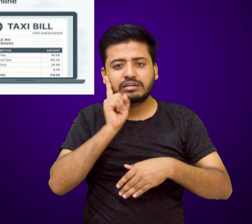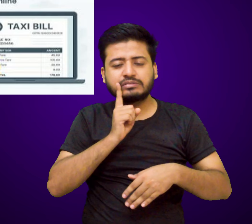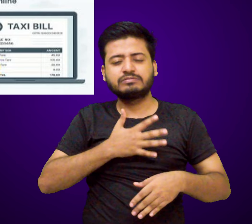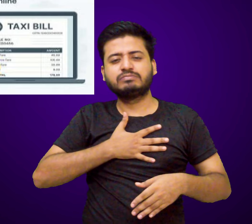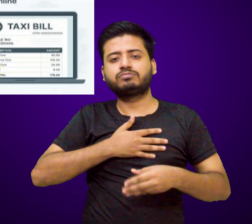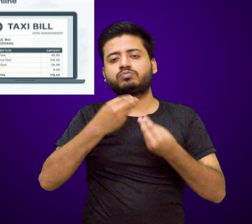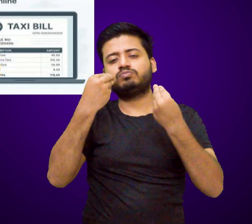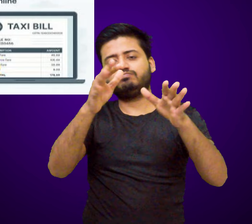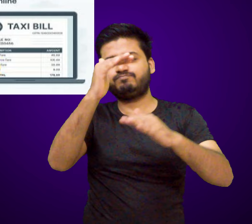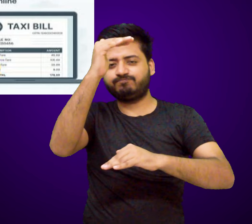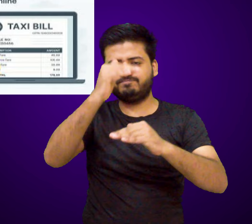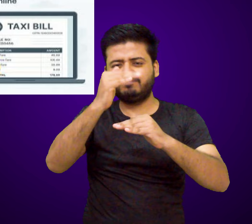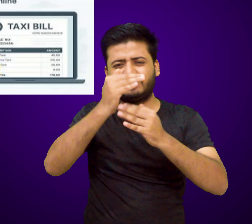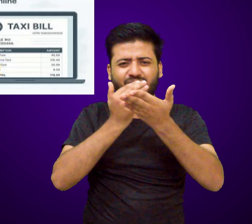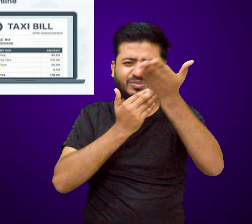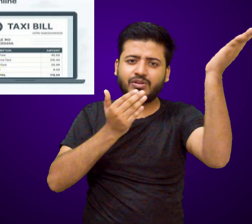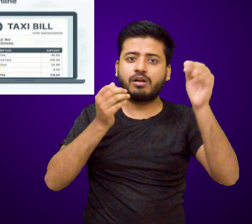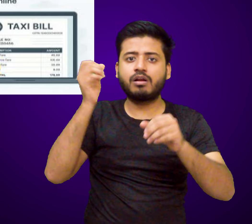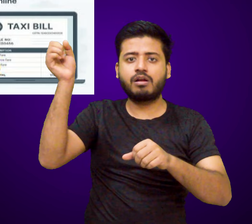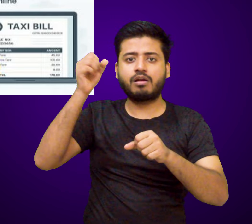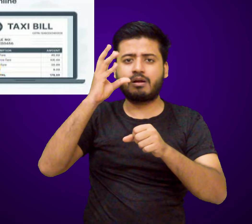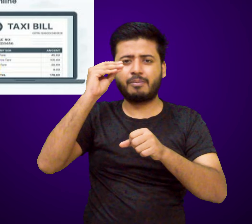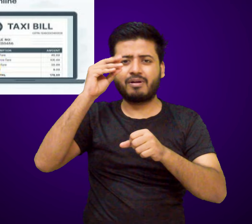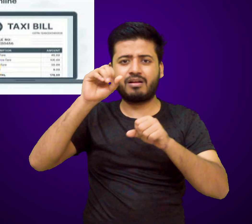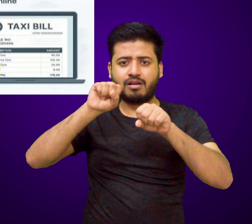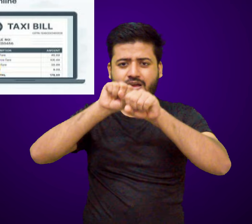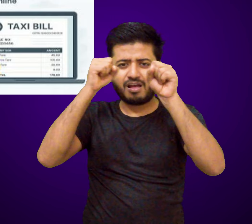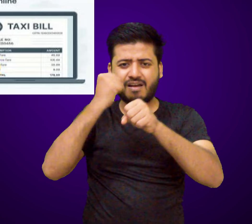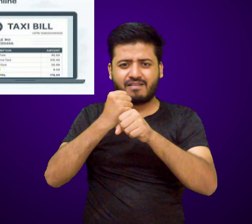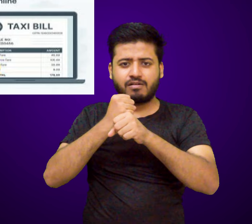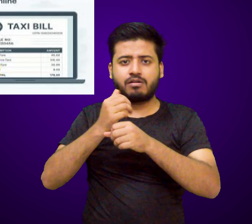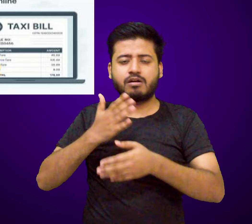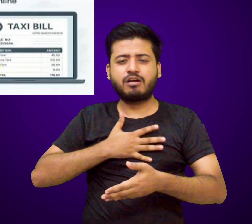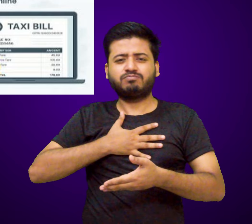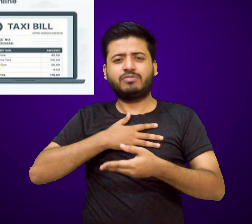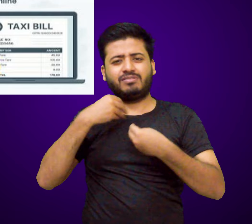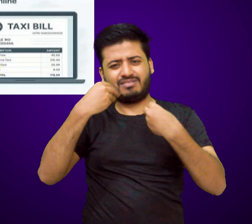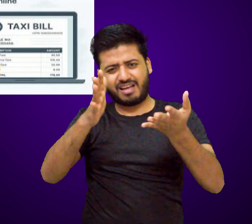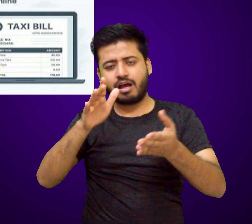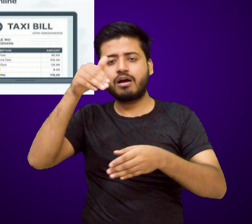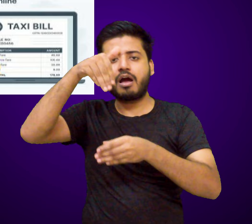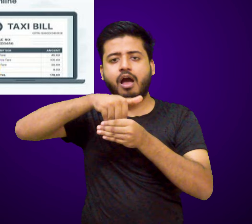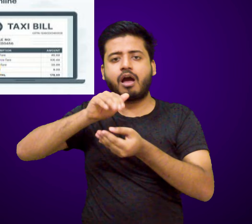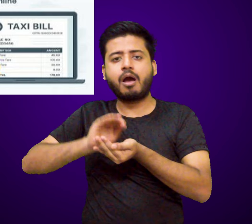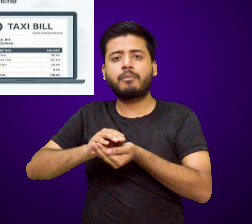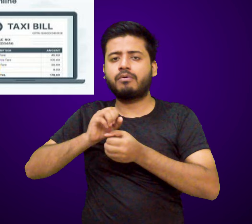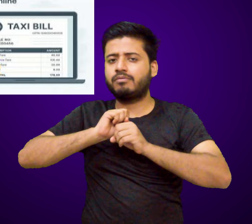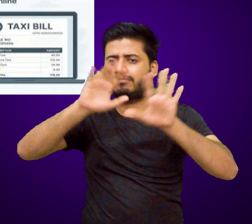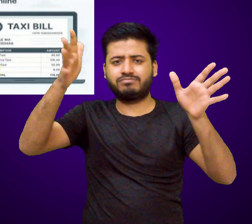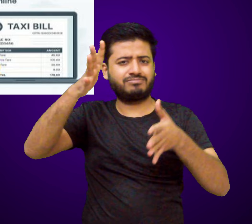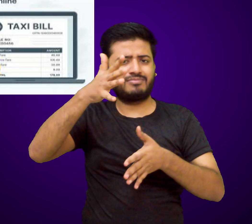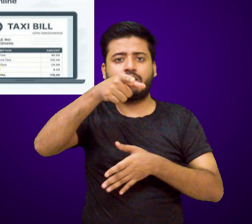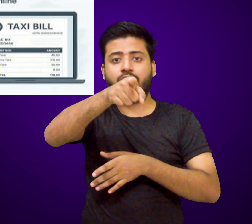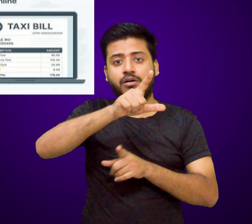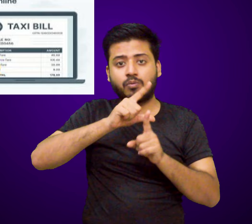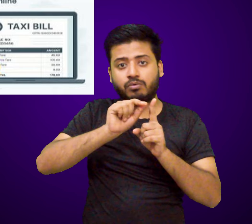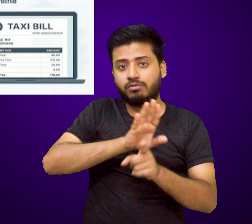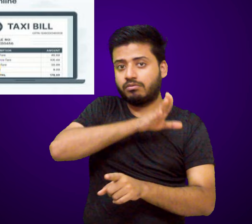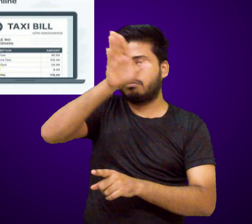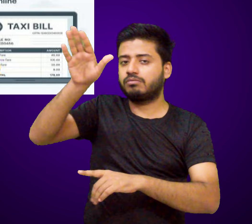necessary documents as advised by the municipal authority. Consult a tax professional. If you pay income tax, consider